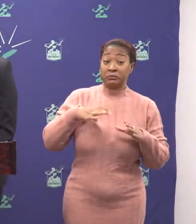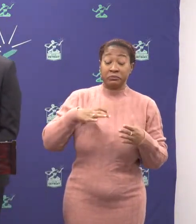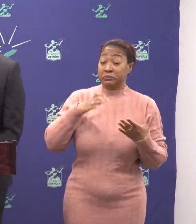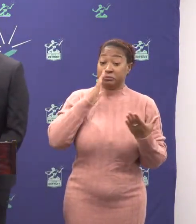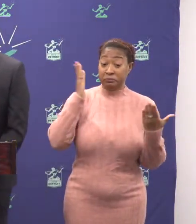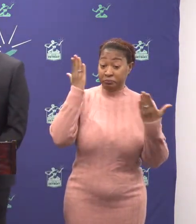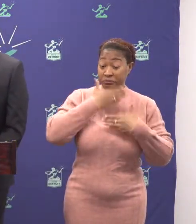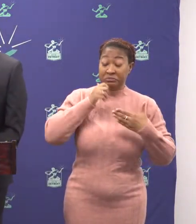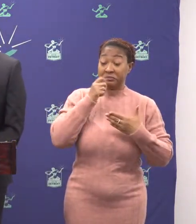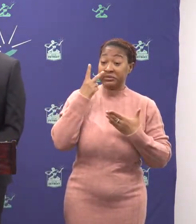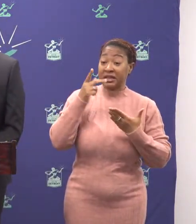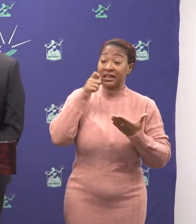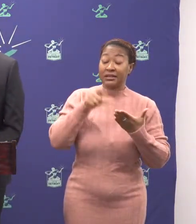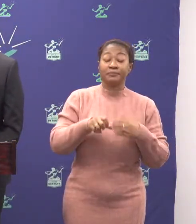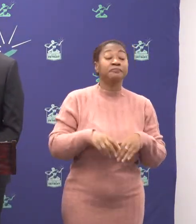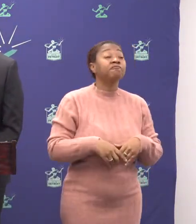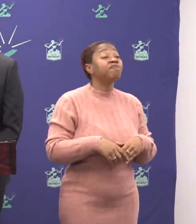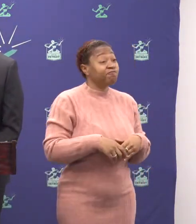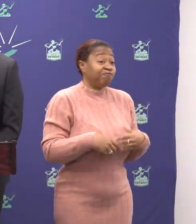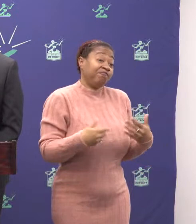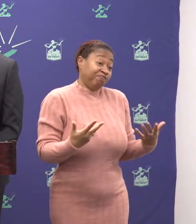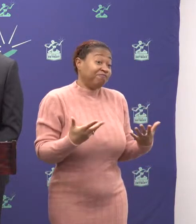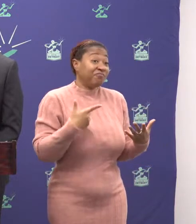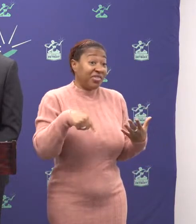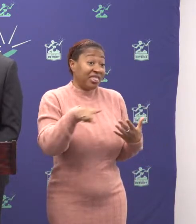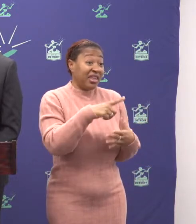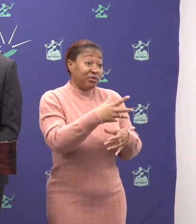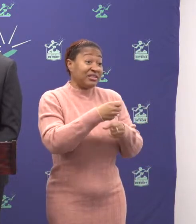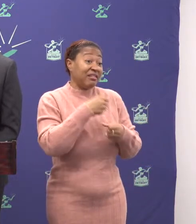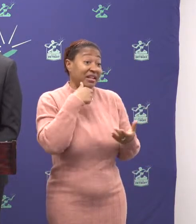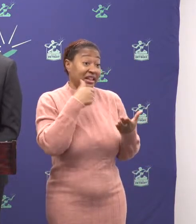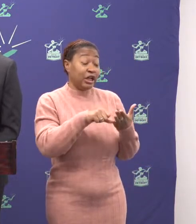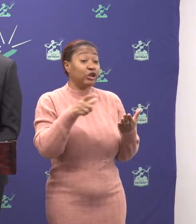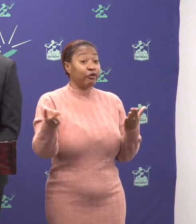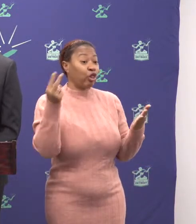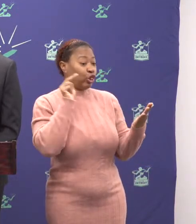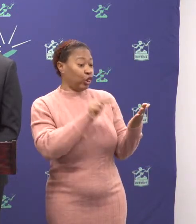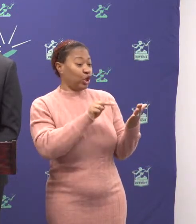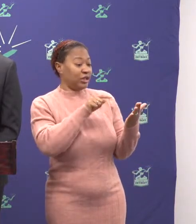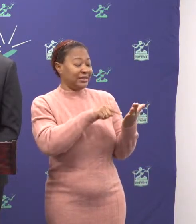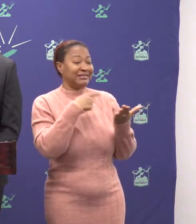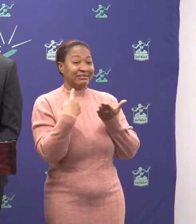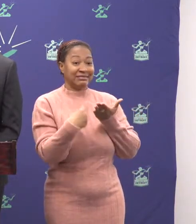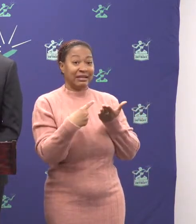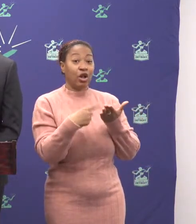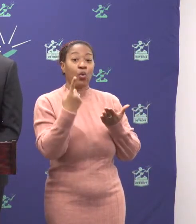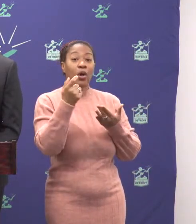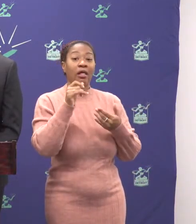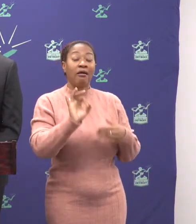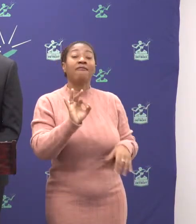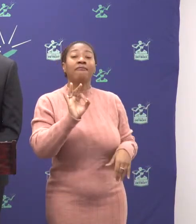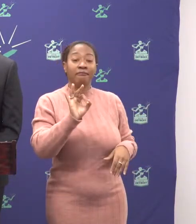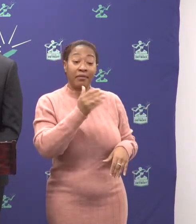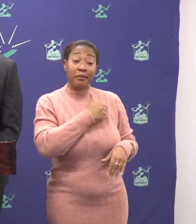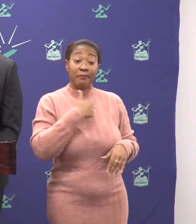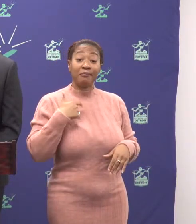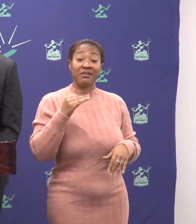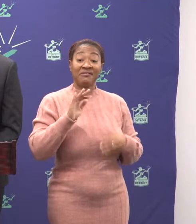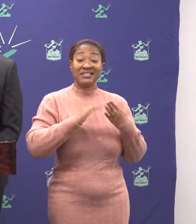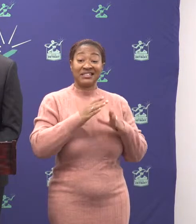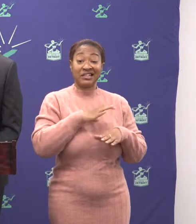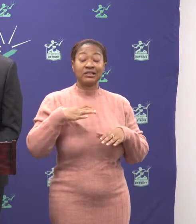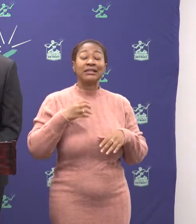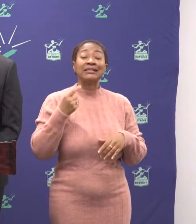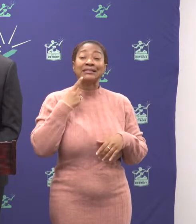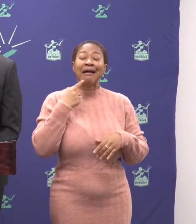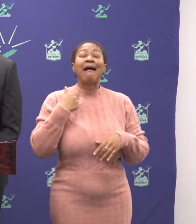didn't see that letter. They received the letter, and if you look very closely at the discussion, even one of the members says,